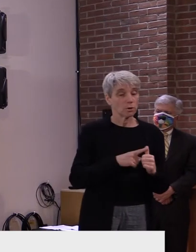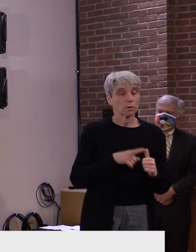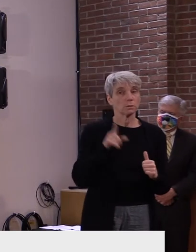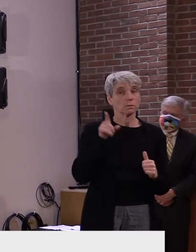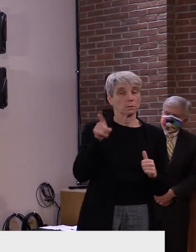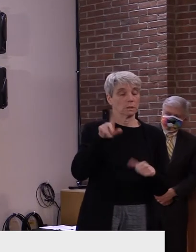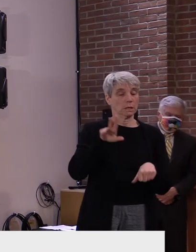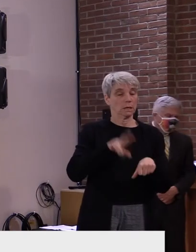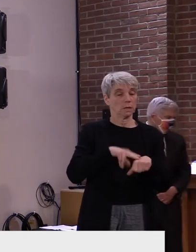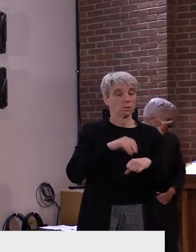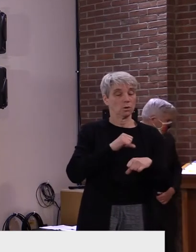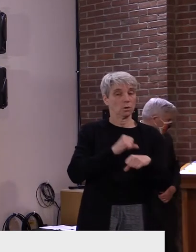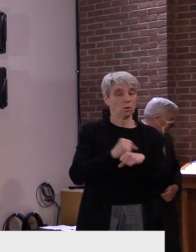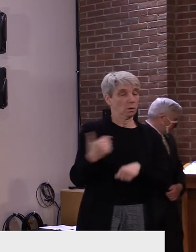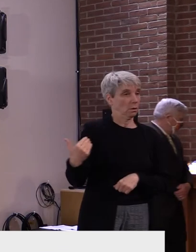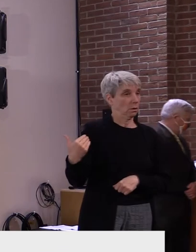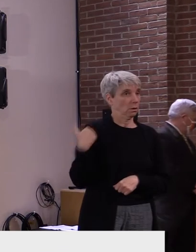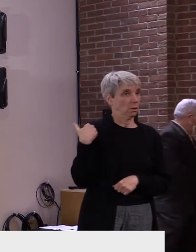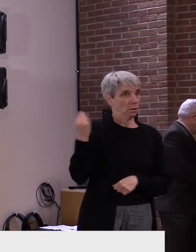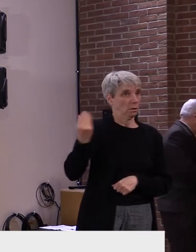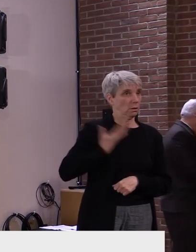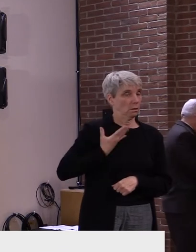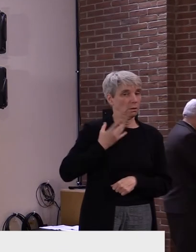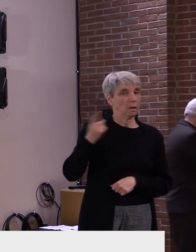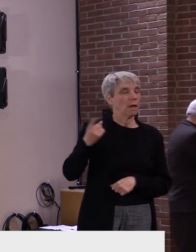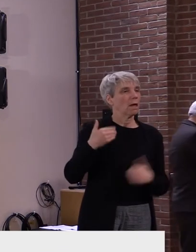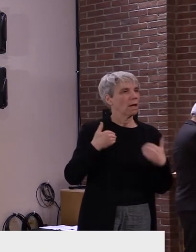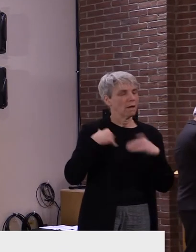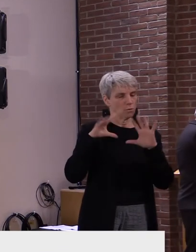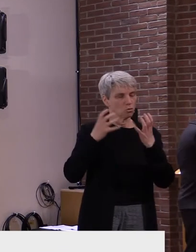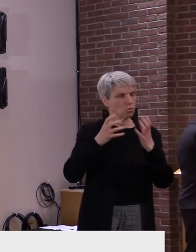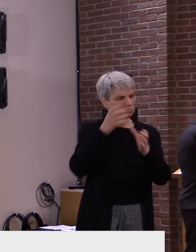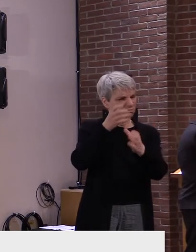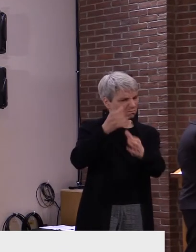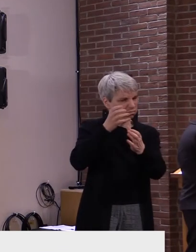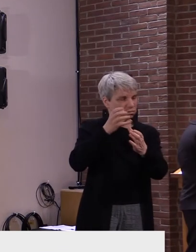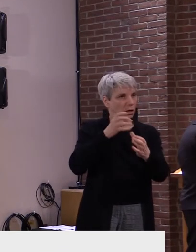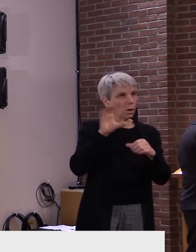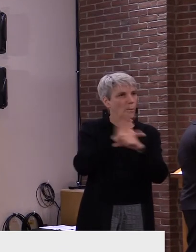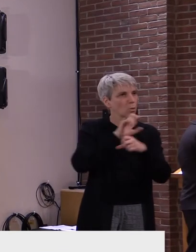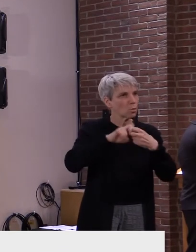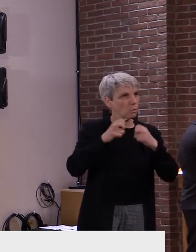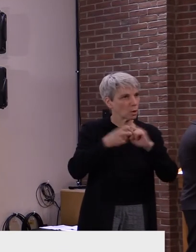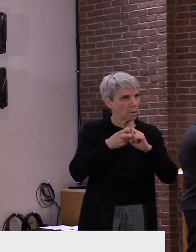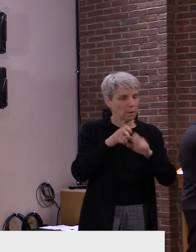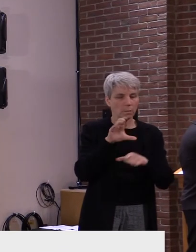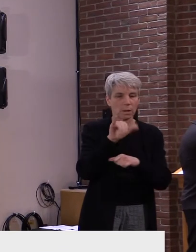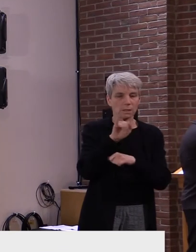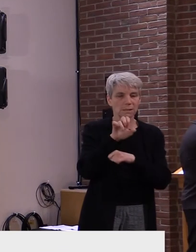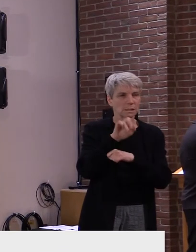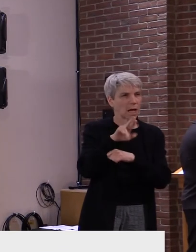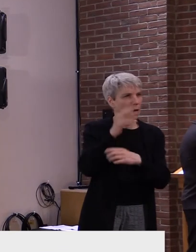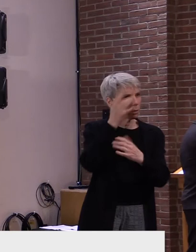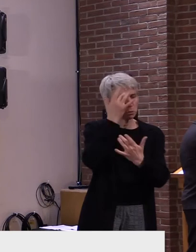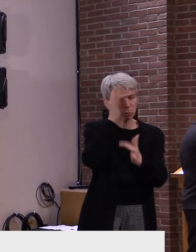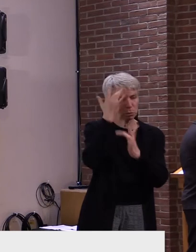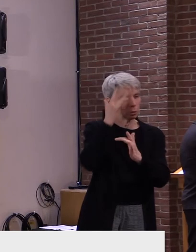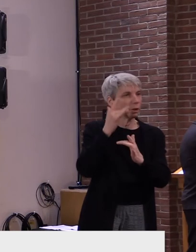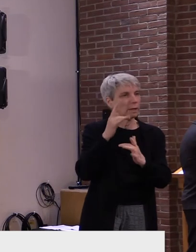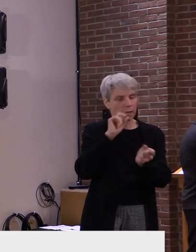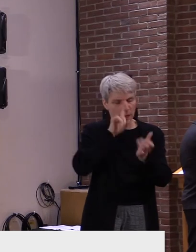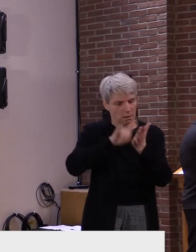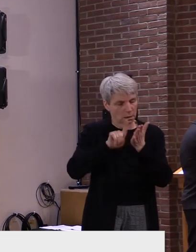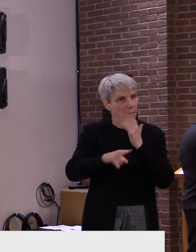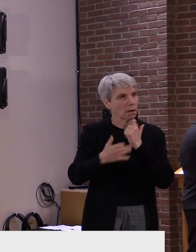attention that they had this unit that was available and ready willing and able to help if necessary we we